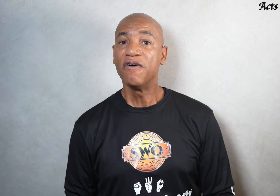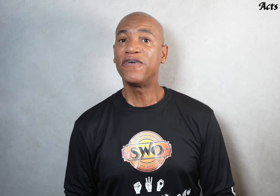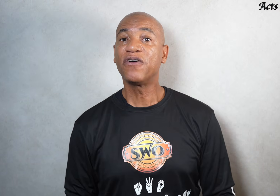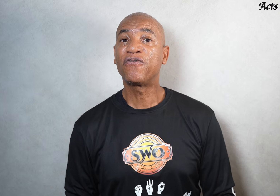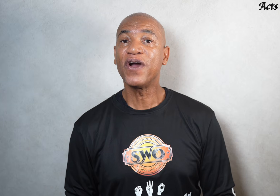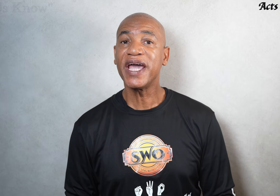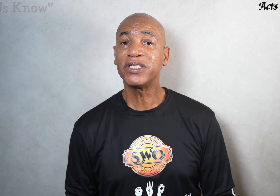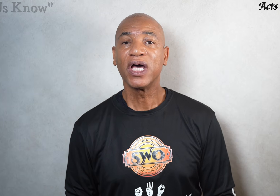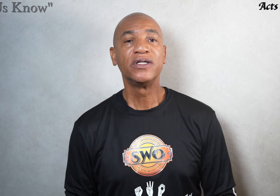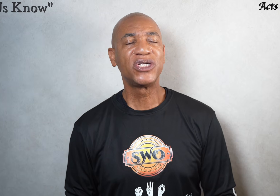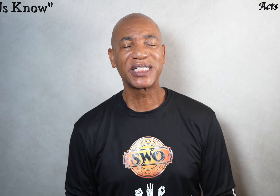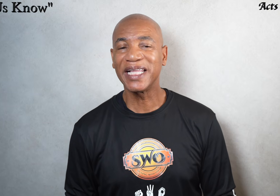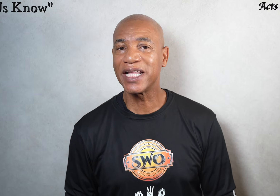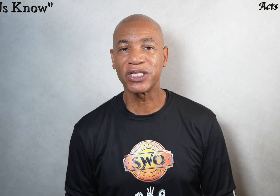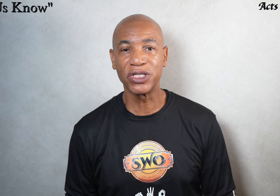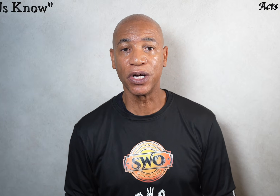For the phrase, just let us know.